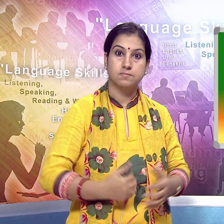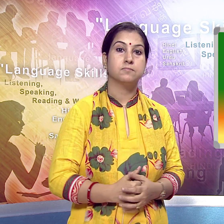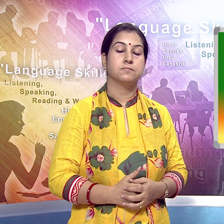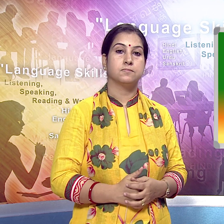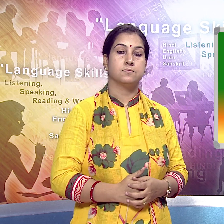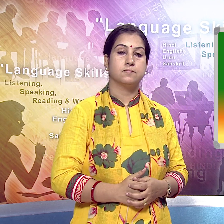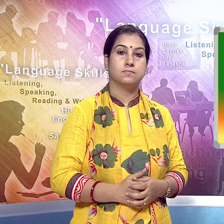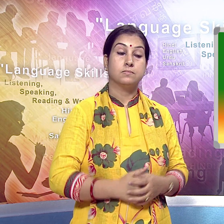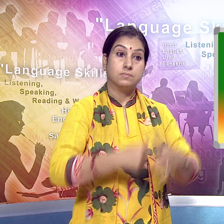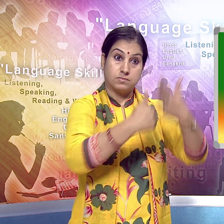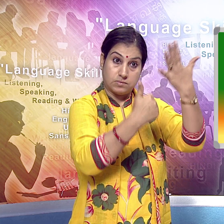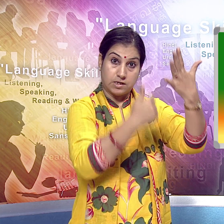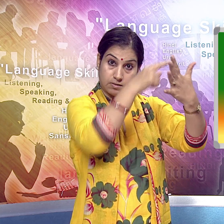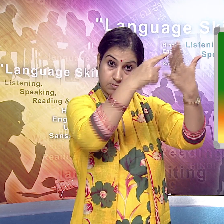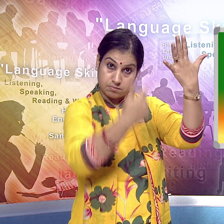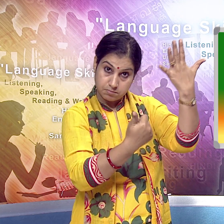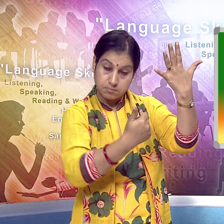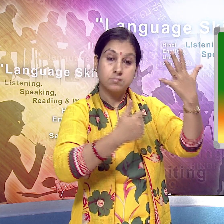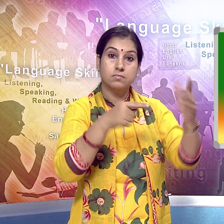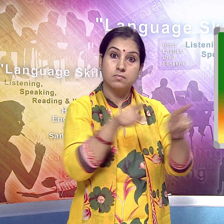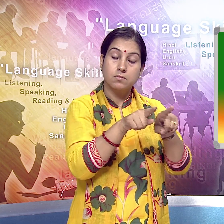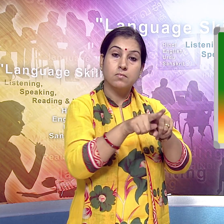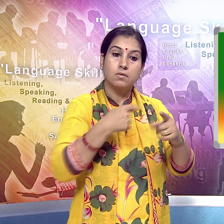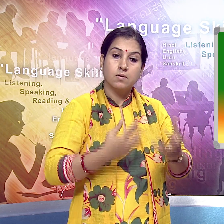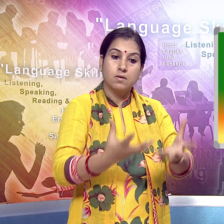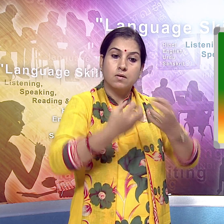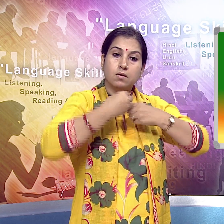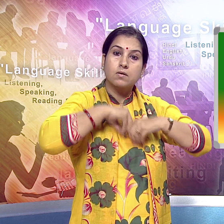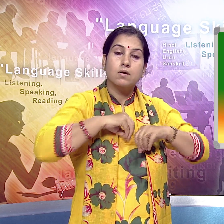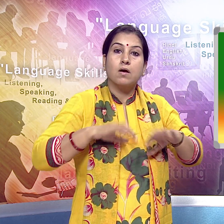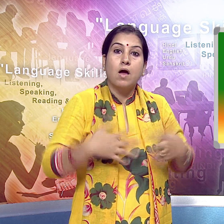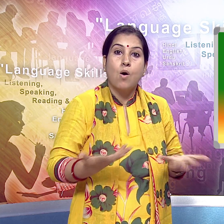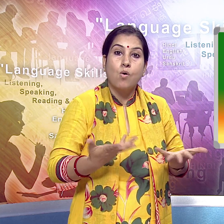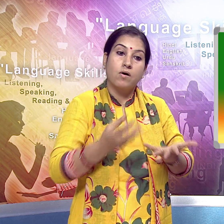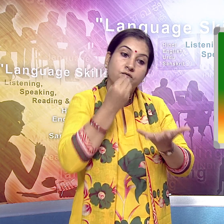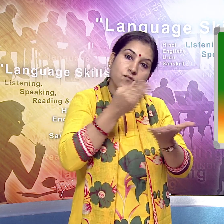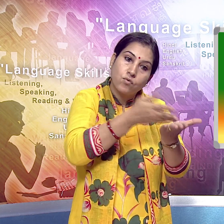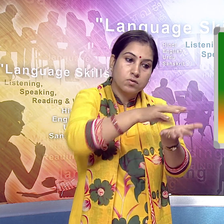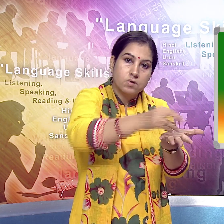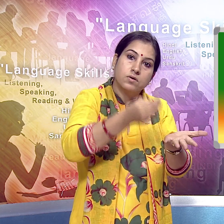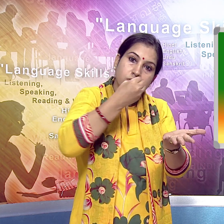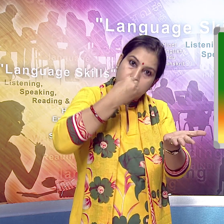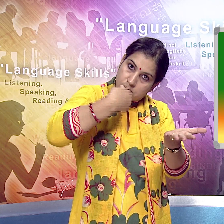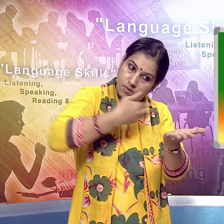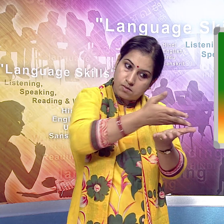These 6 nutrients we get through the food we eat.